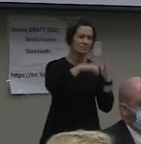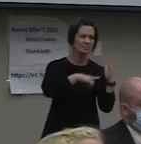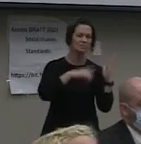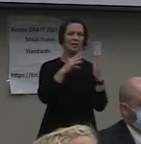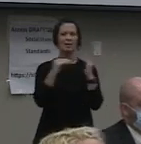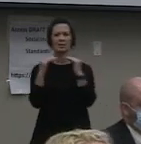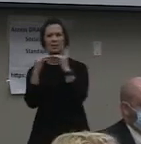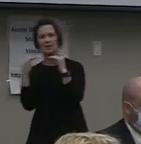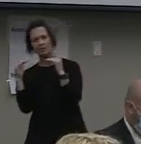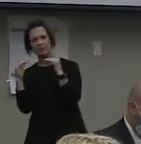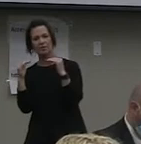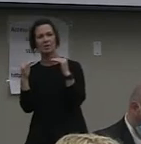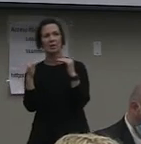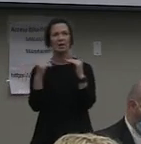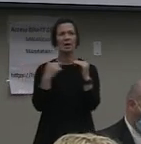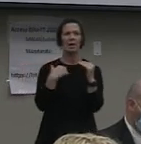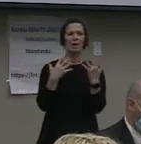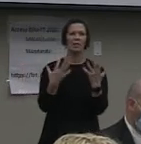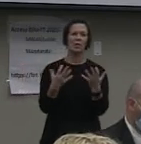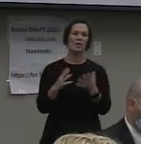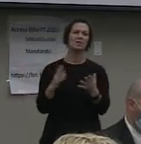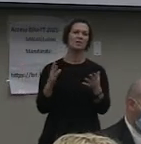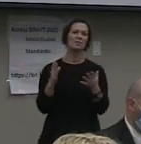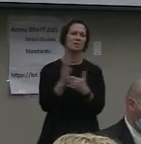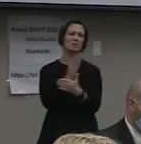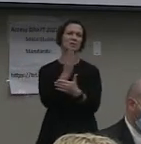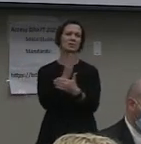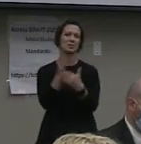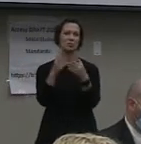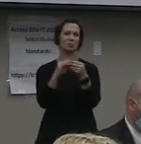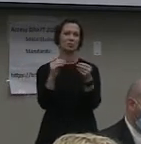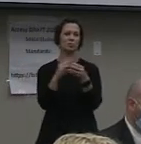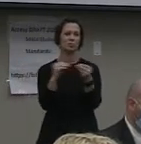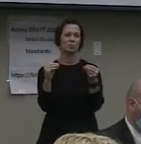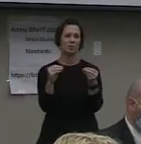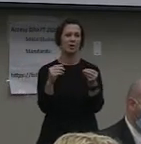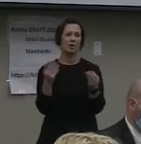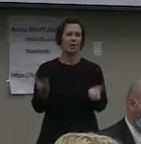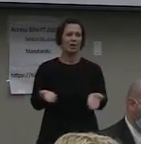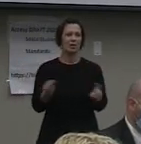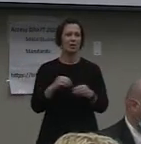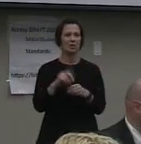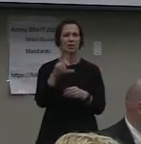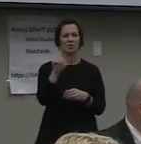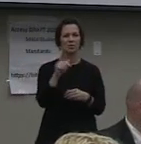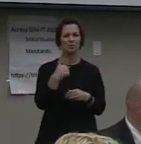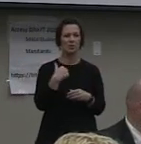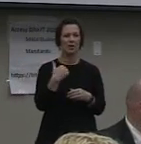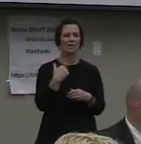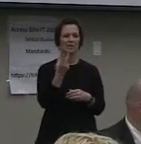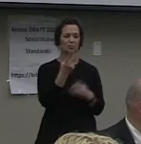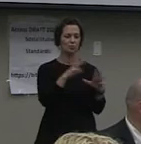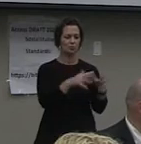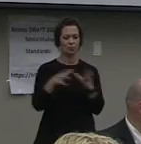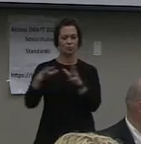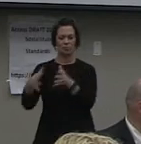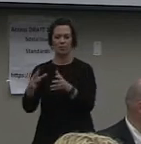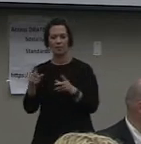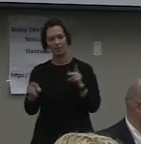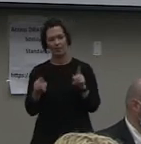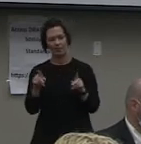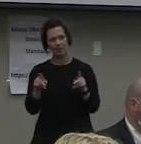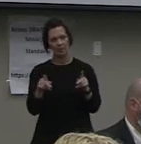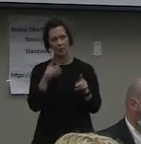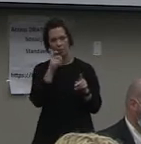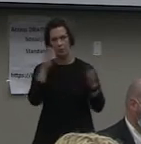like that. I wanted to tell you a little story about that. Here in Louisiana, we've had two groups of people who have been brought here against